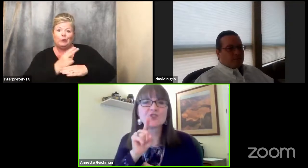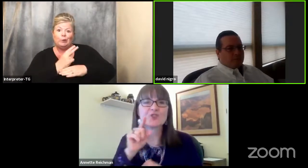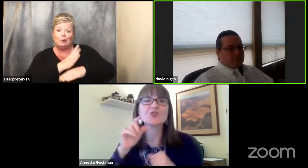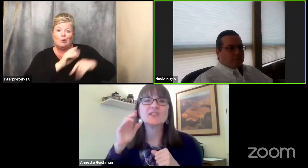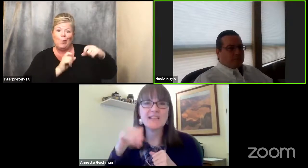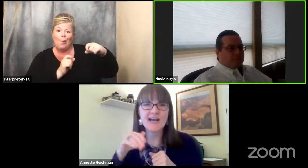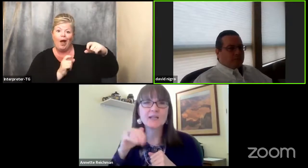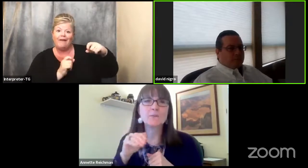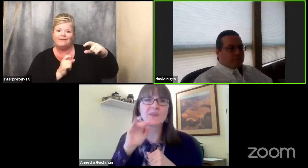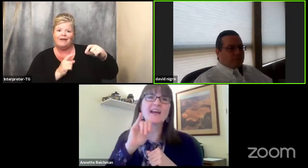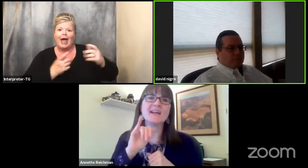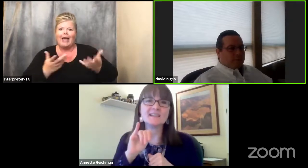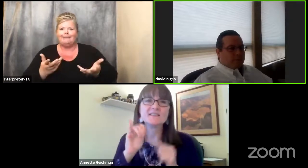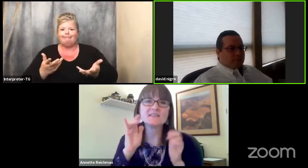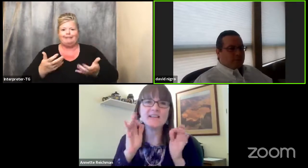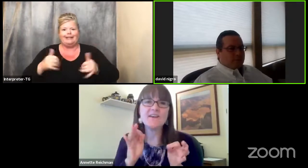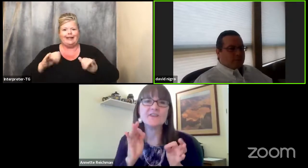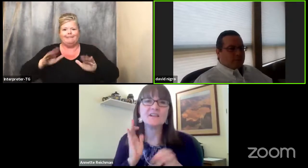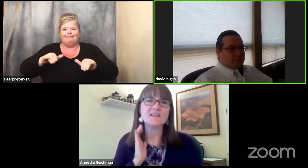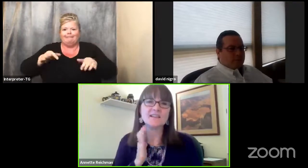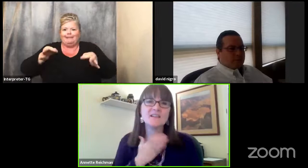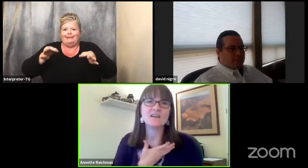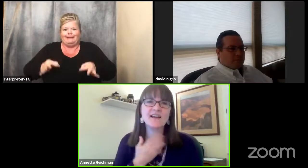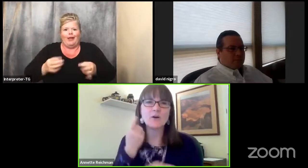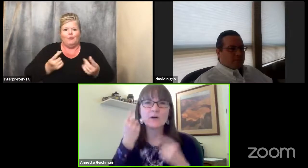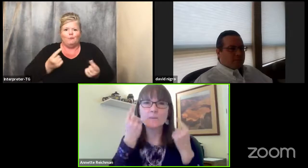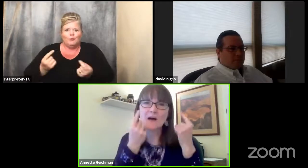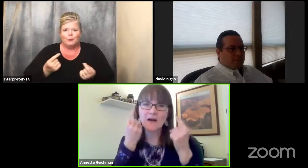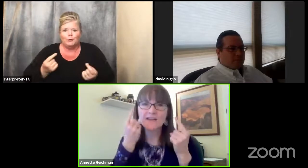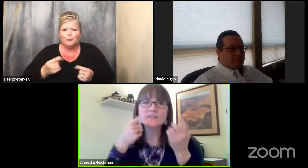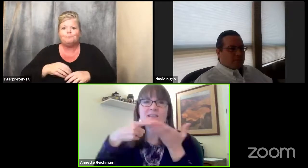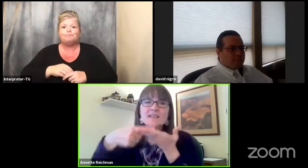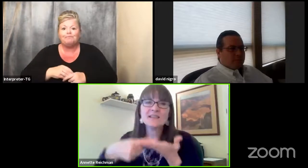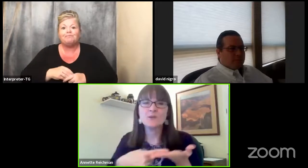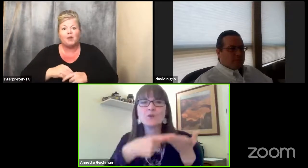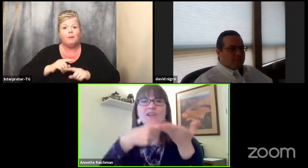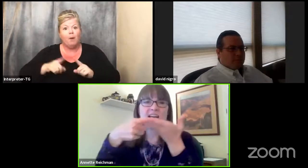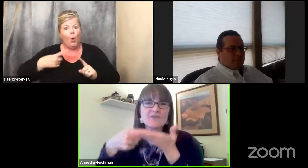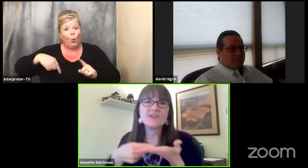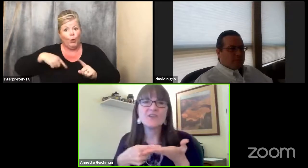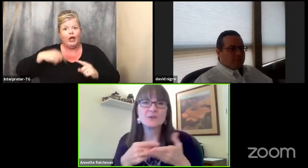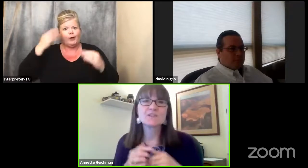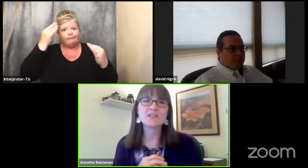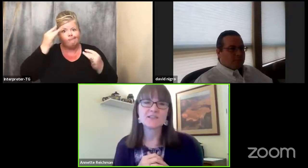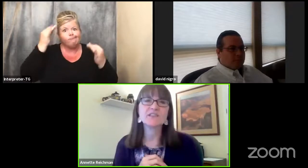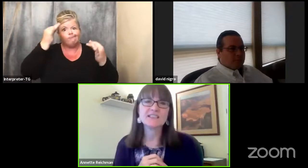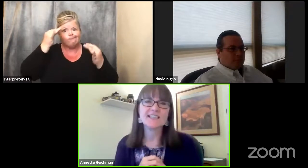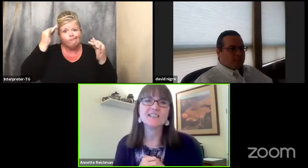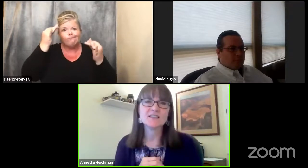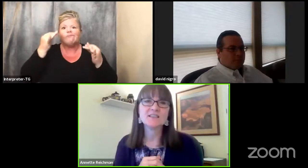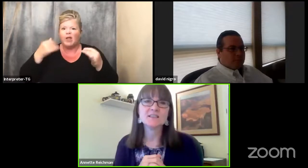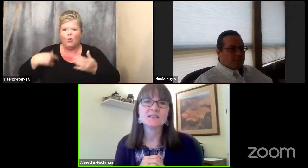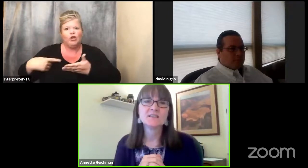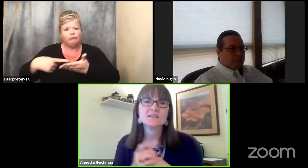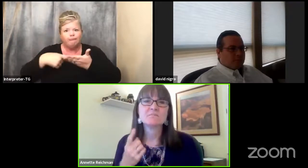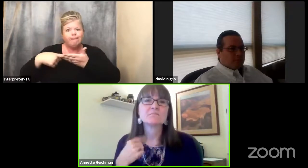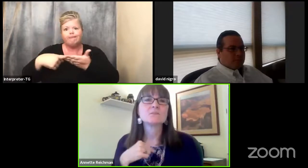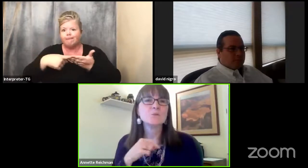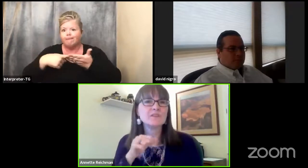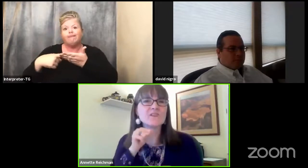We're not sure yet, but that is definitely on our mind, and we're having those